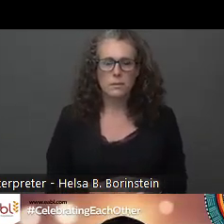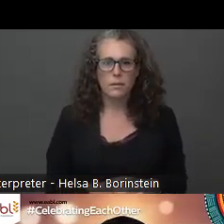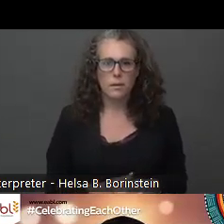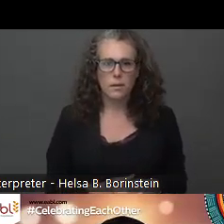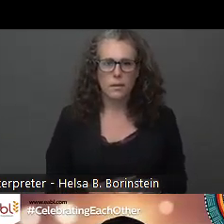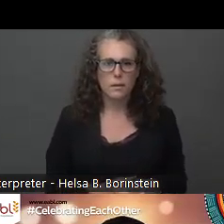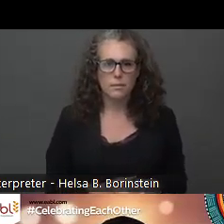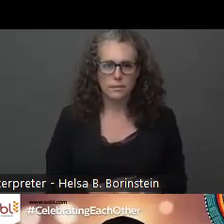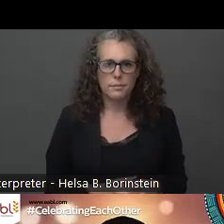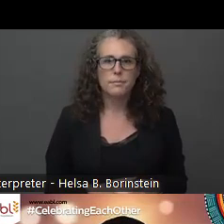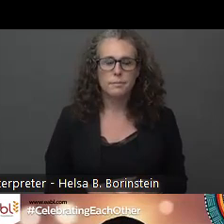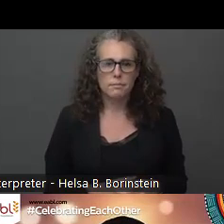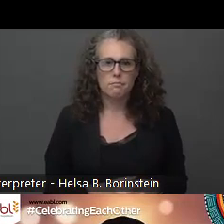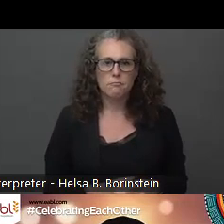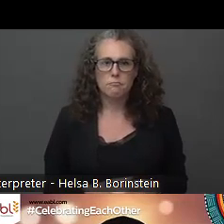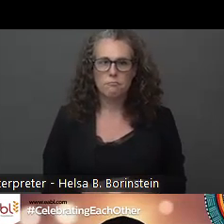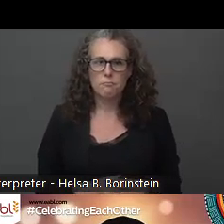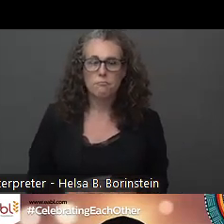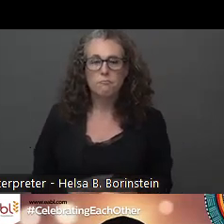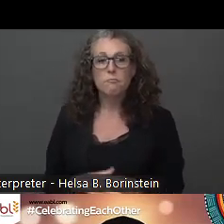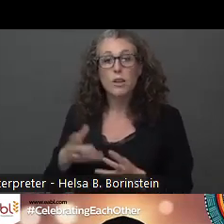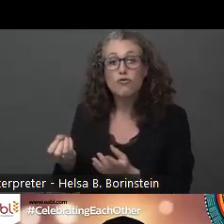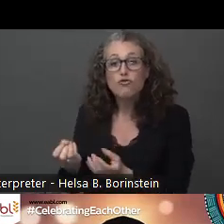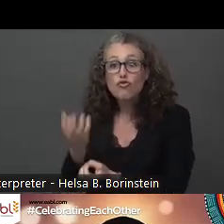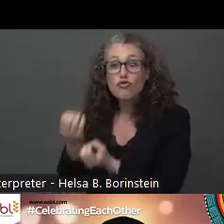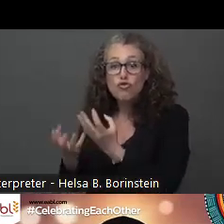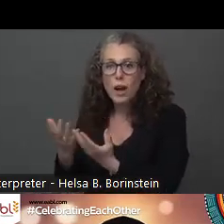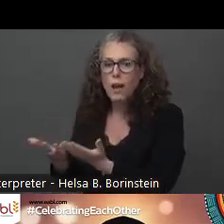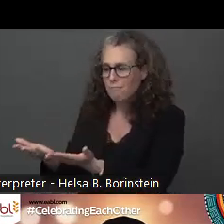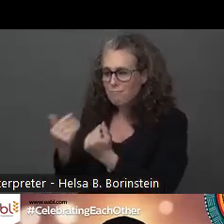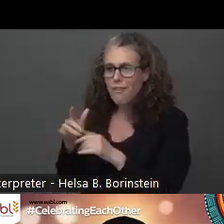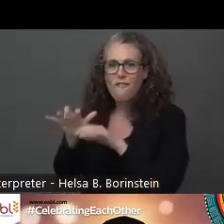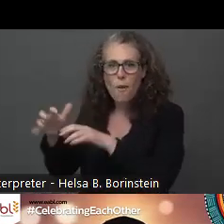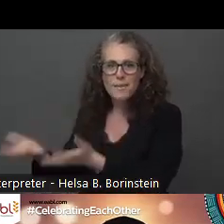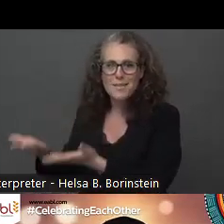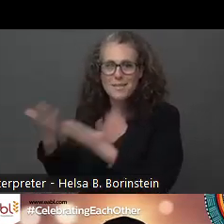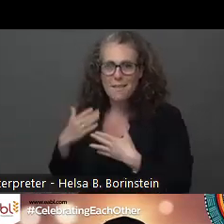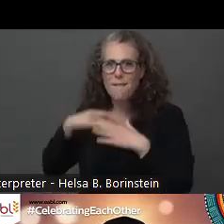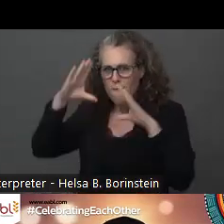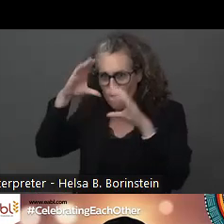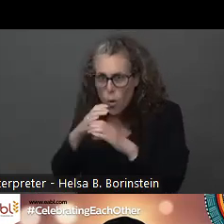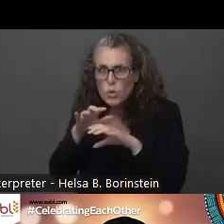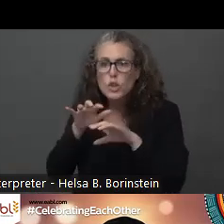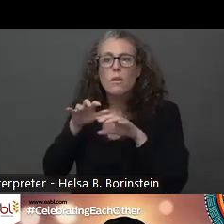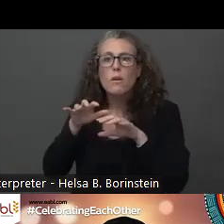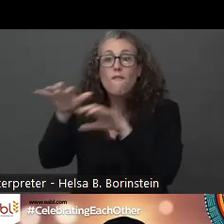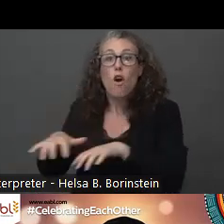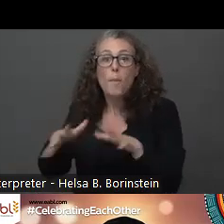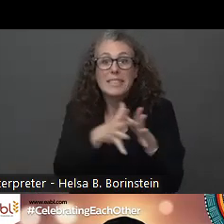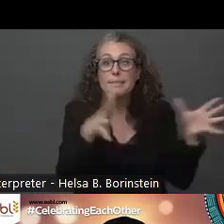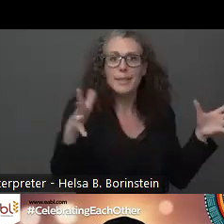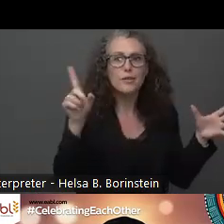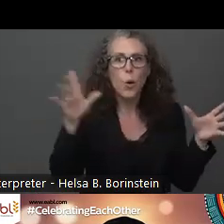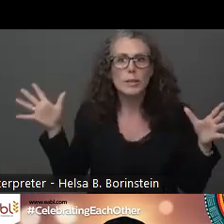We get our grain from farmers and we targeted smallholder farmers so that we can have an impact in their lives, give